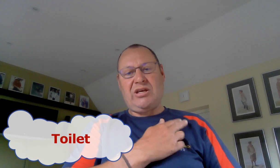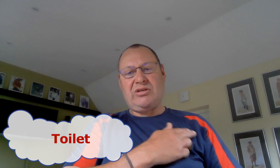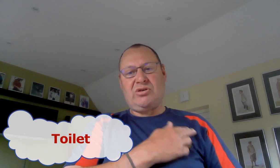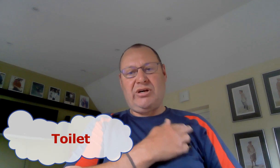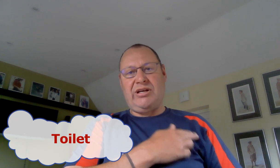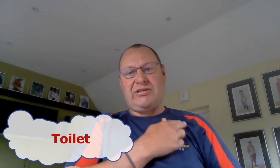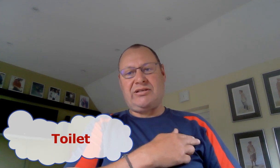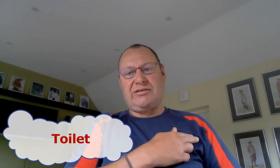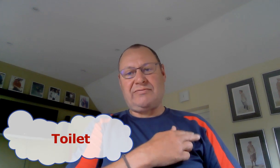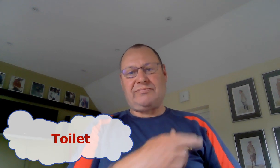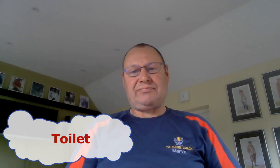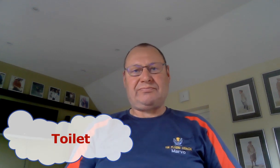Toilet.